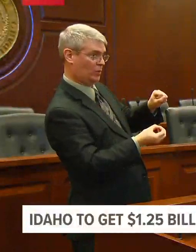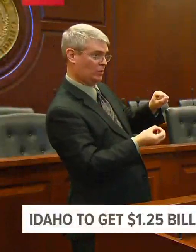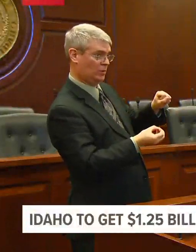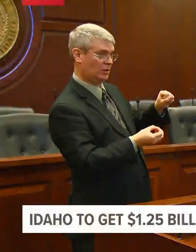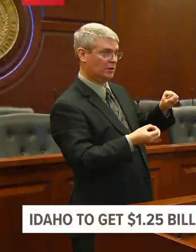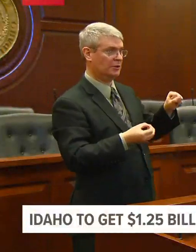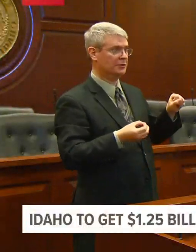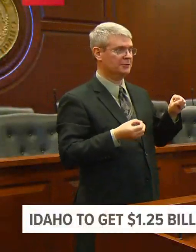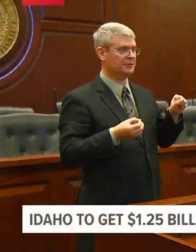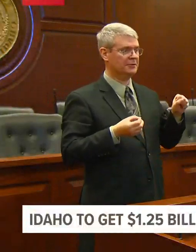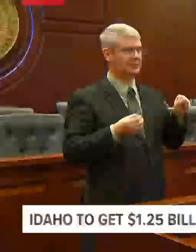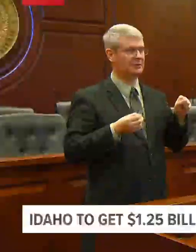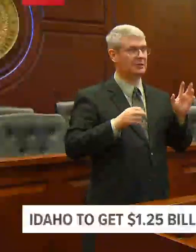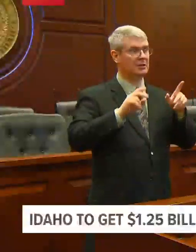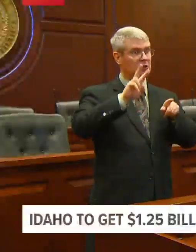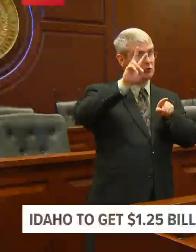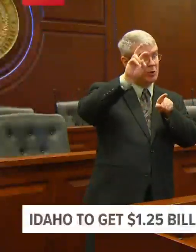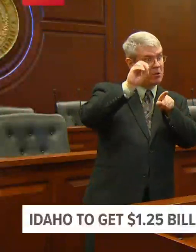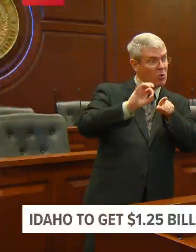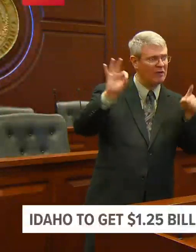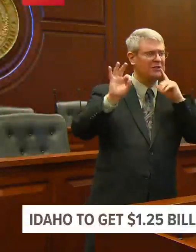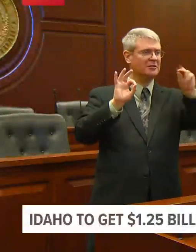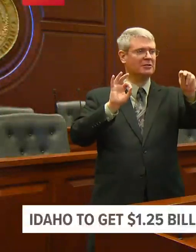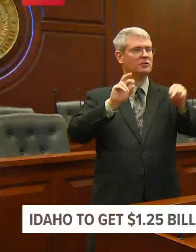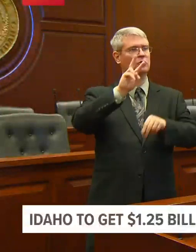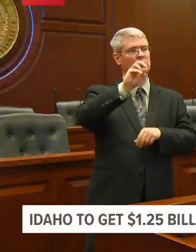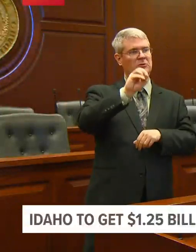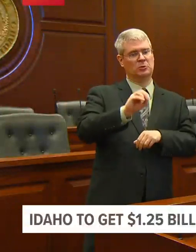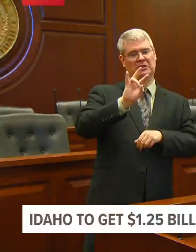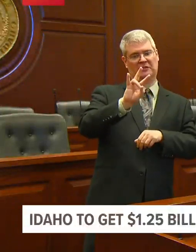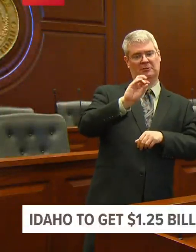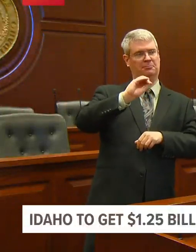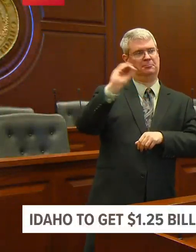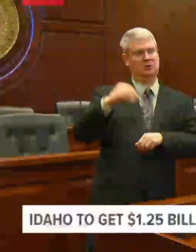rate. So what